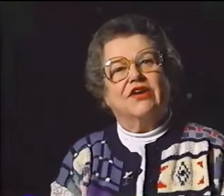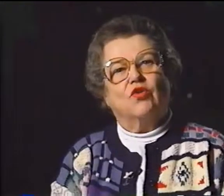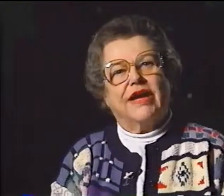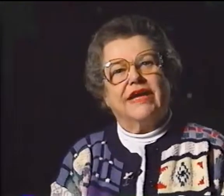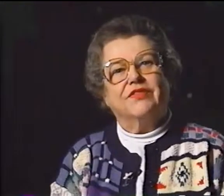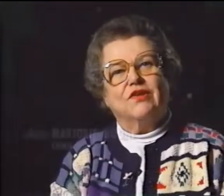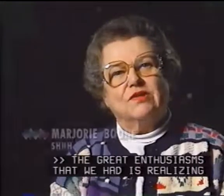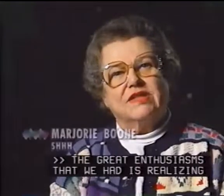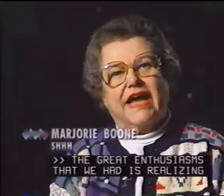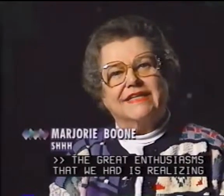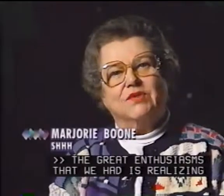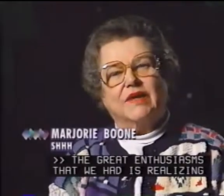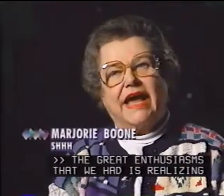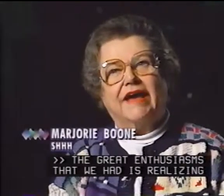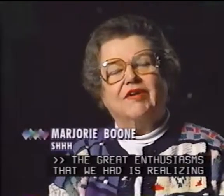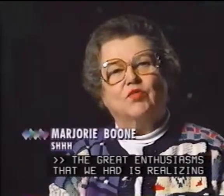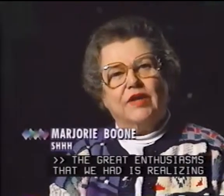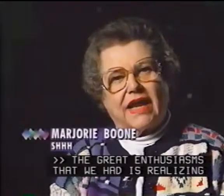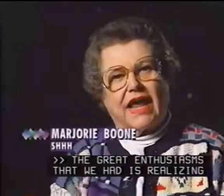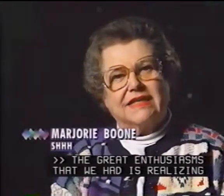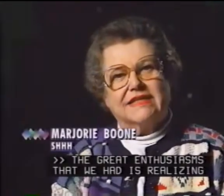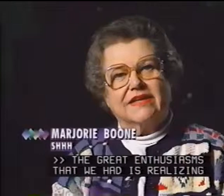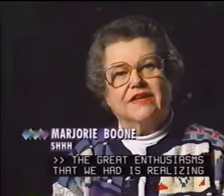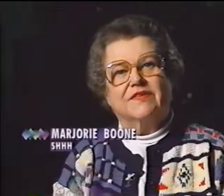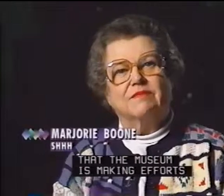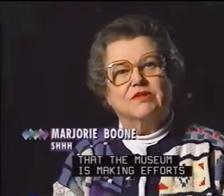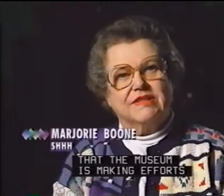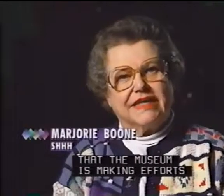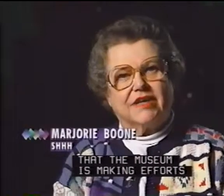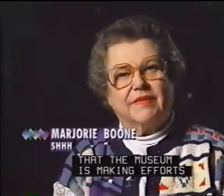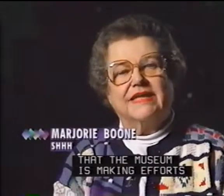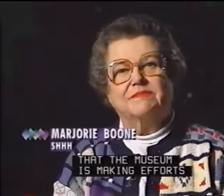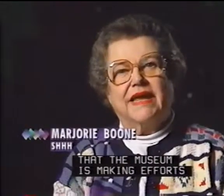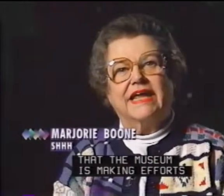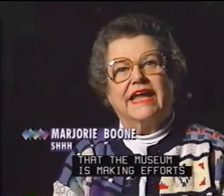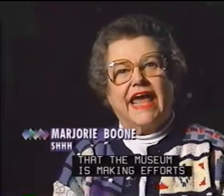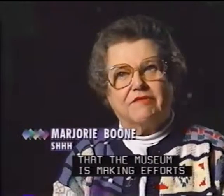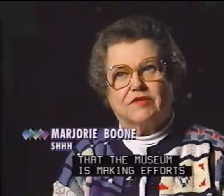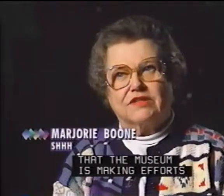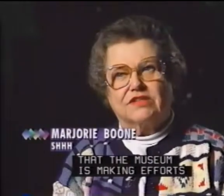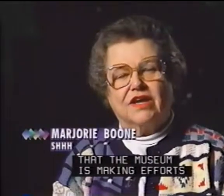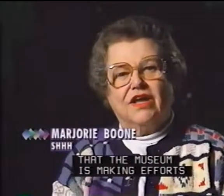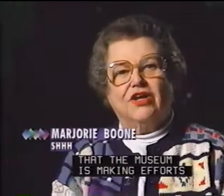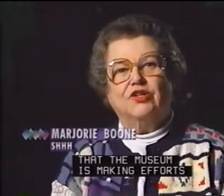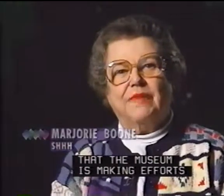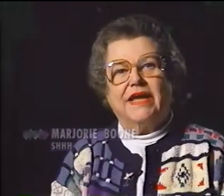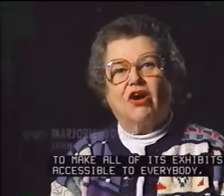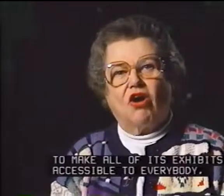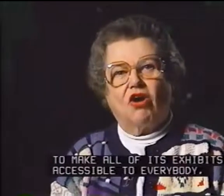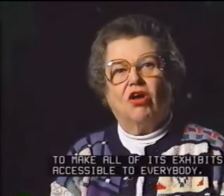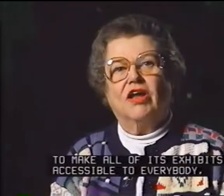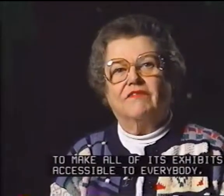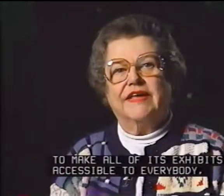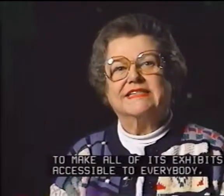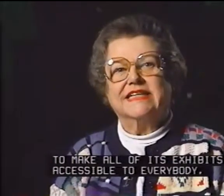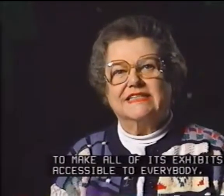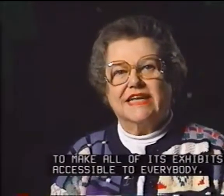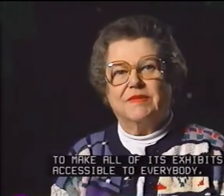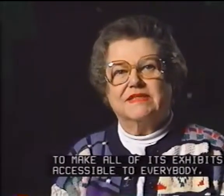The great enthusiasm we have of realizing that the museum is making efforts to make all of its exhibits